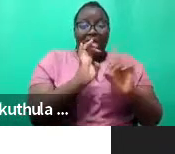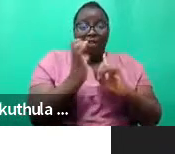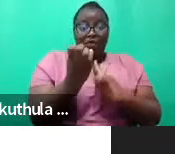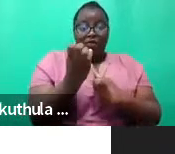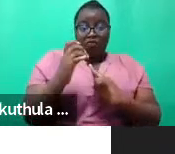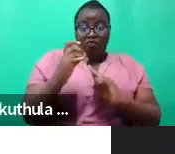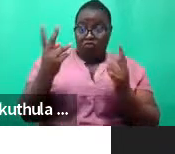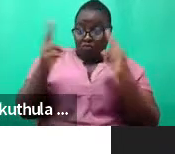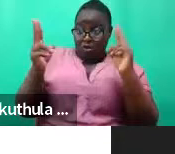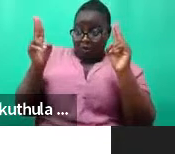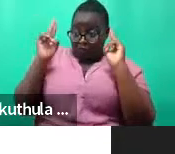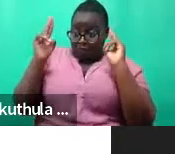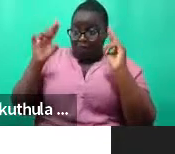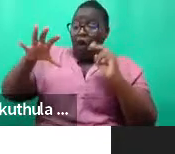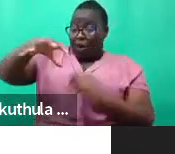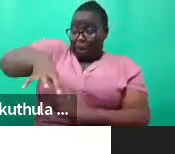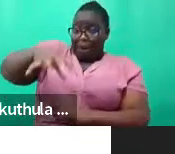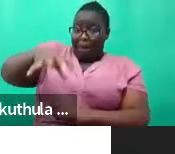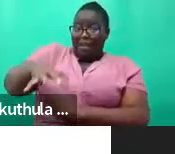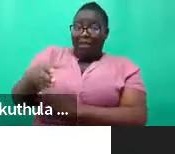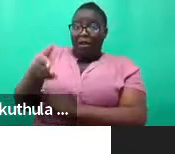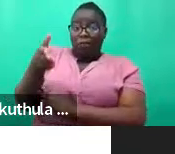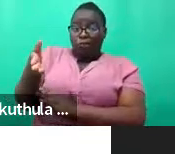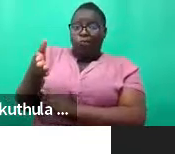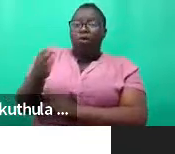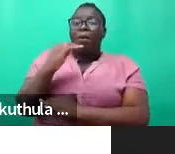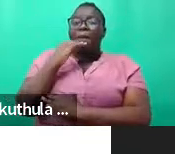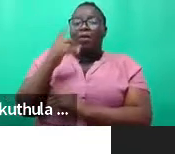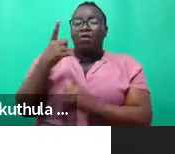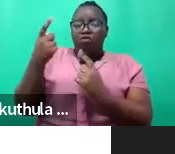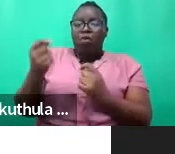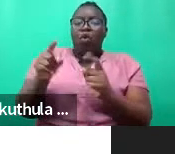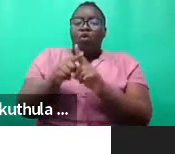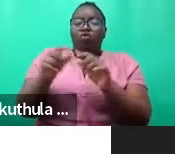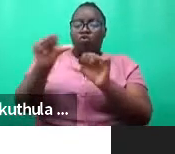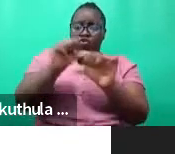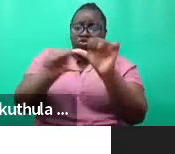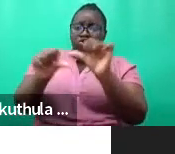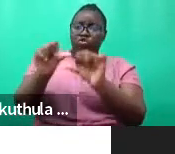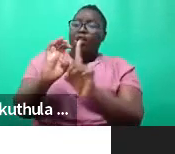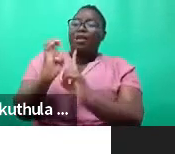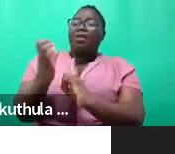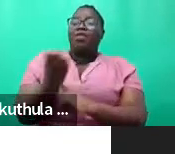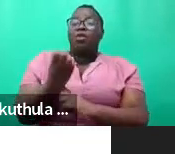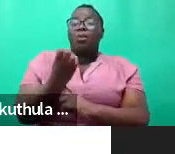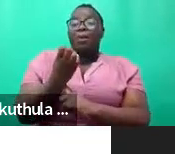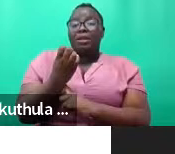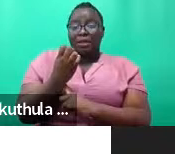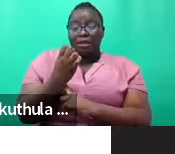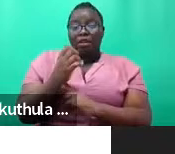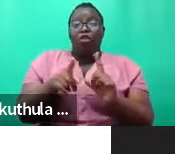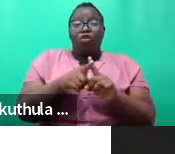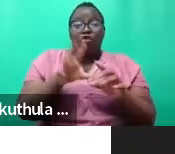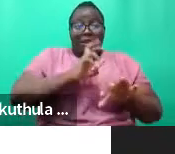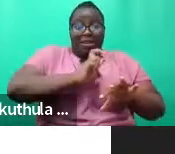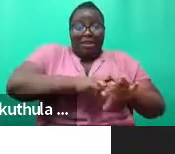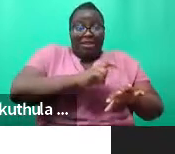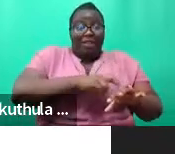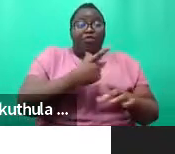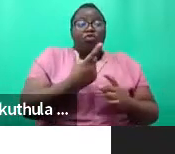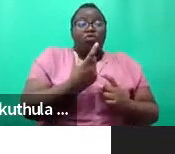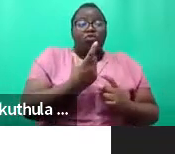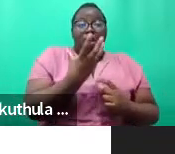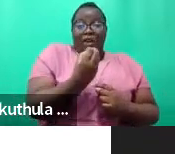campuses, and in the places in which you relax, the social environment as well. That there needs to be an acceptance of